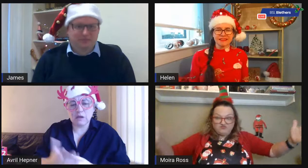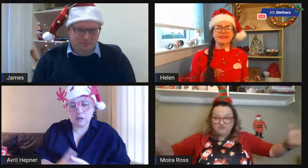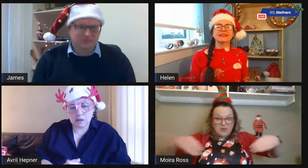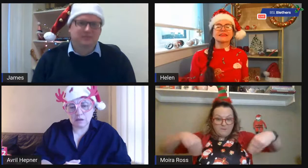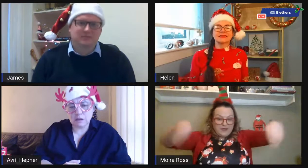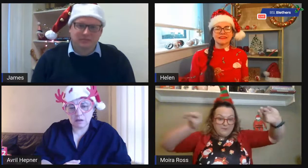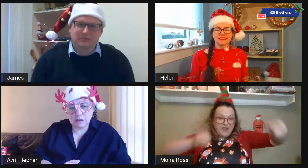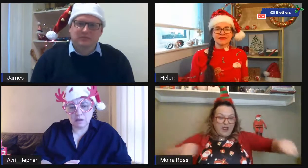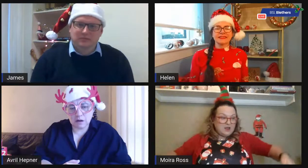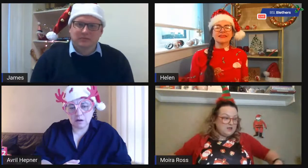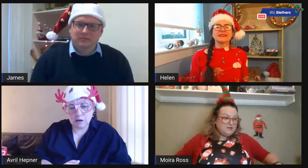coffee table.